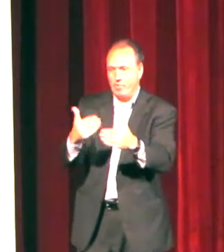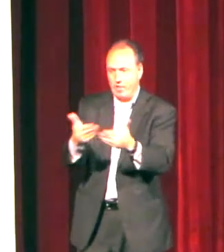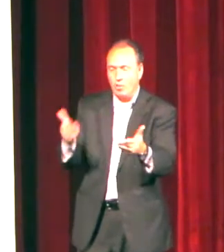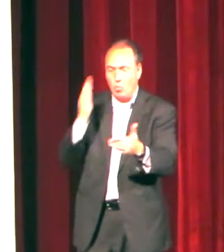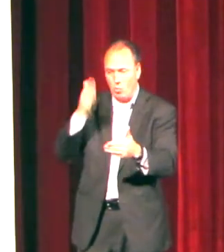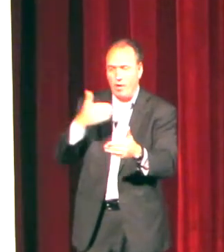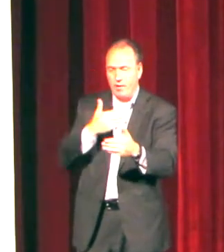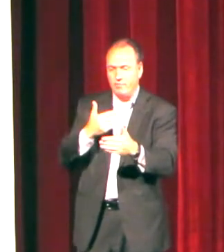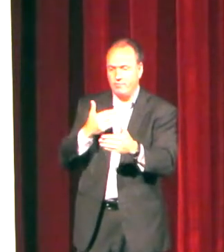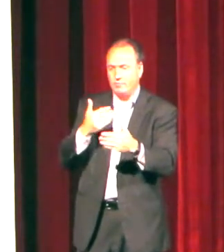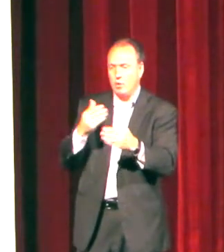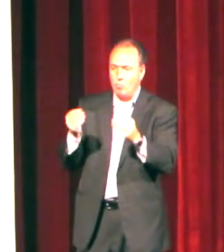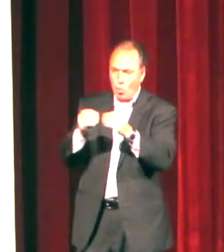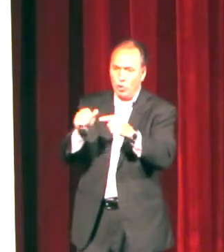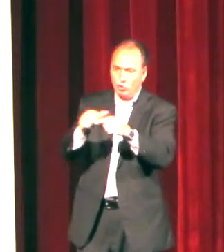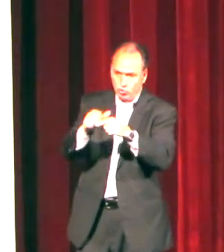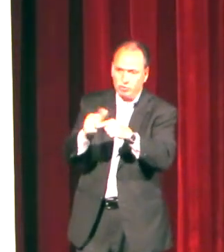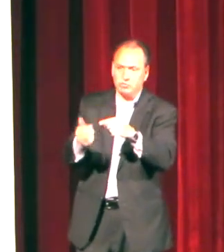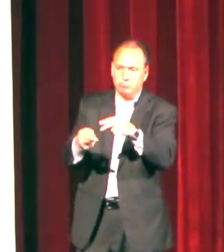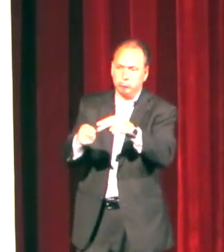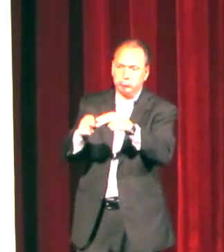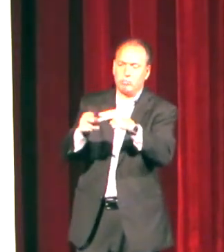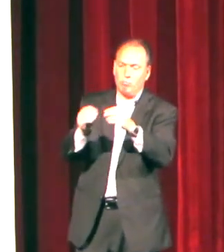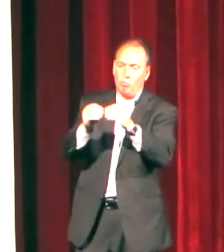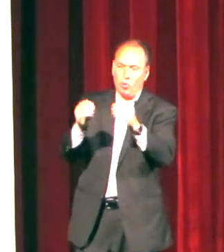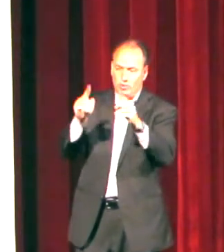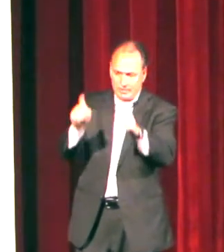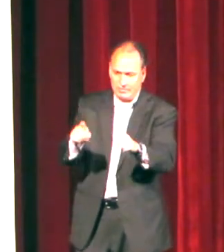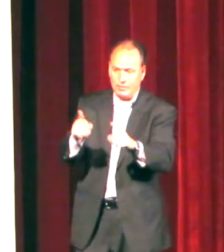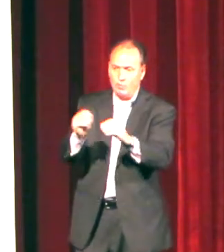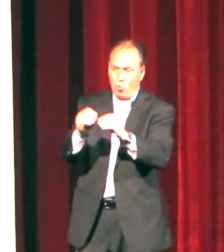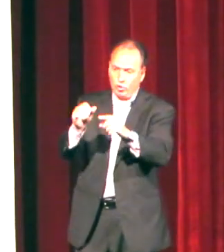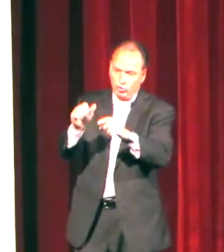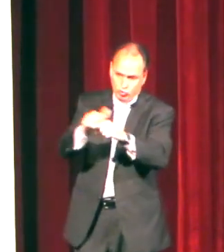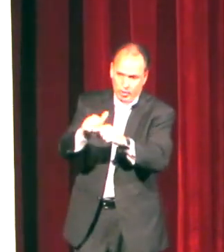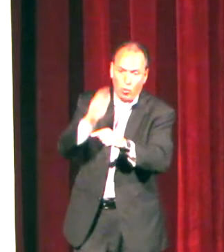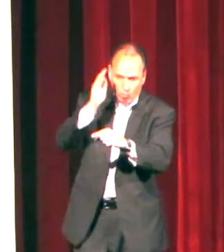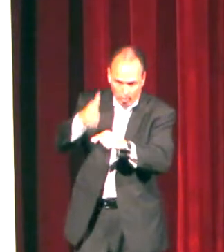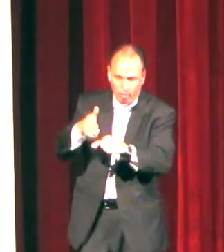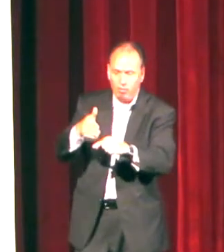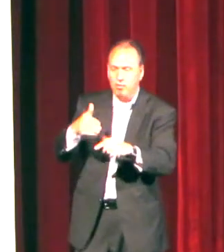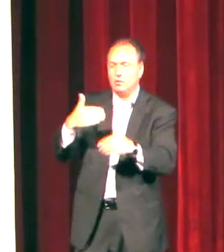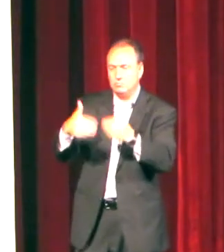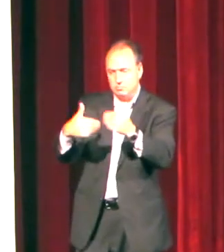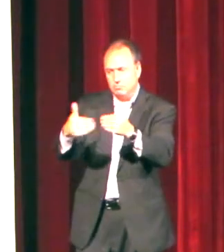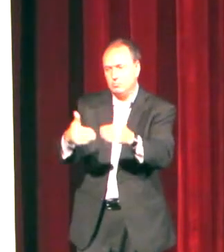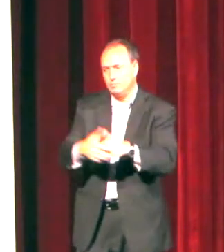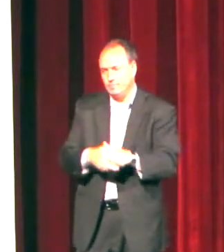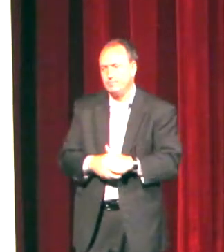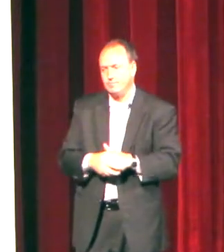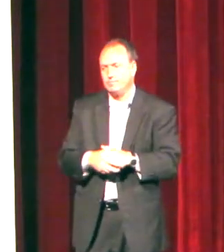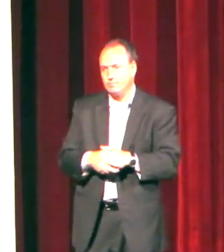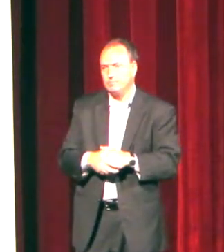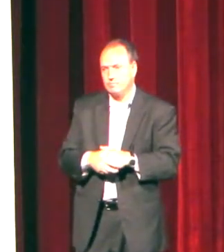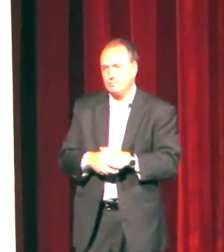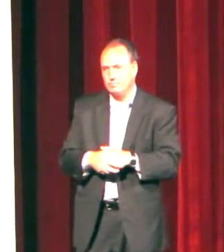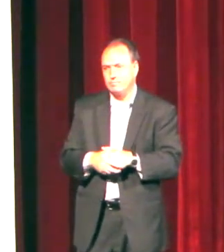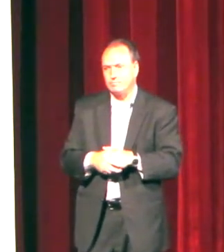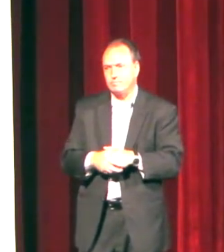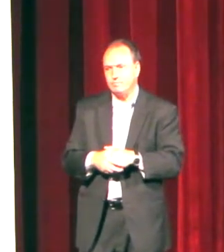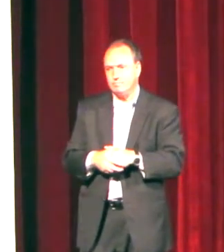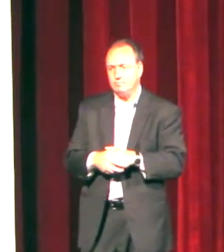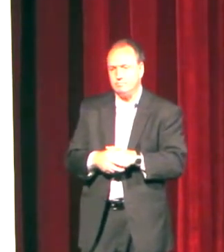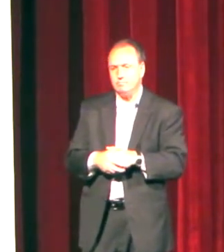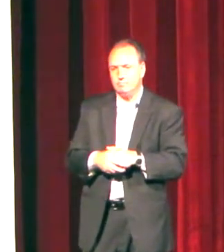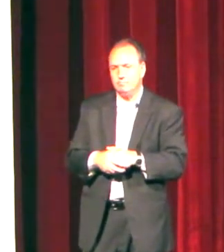We will have further drills, further testing, further training. This is going to be ongoing. So that will